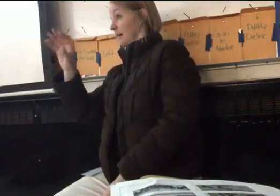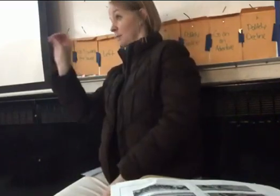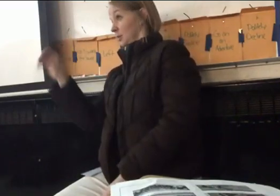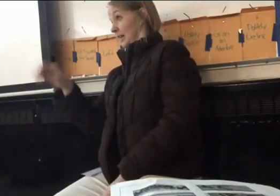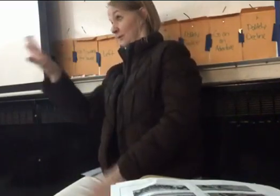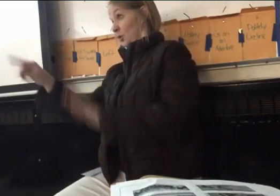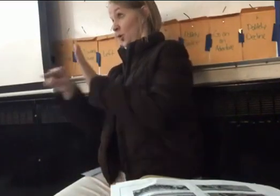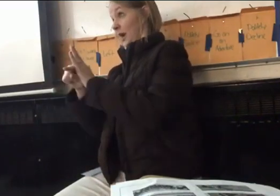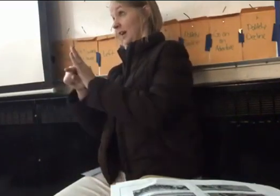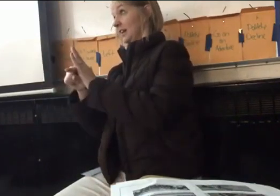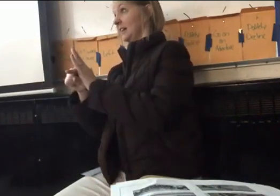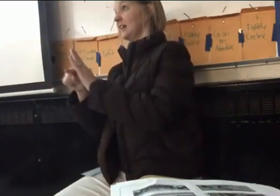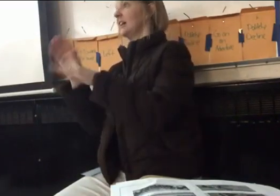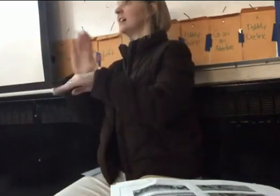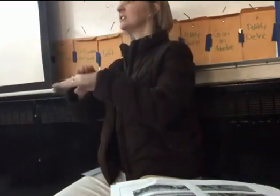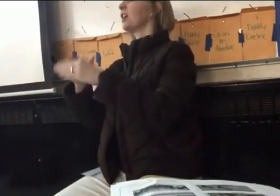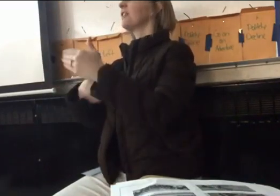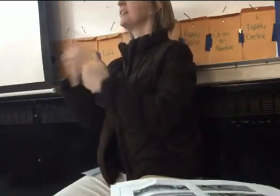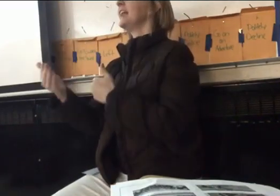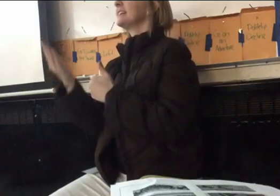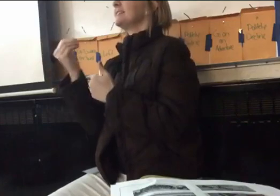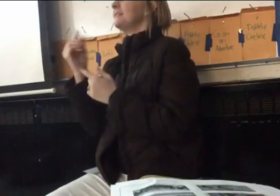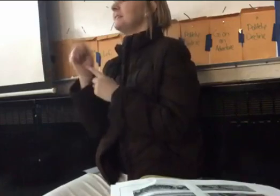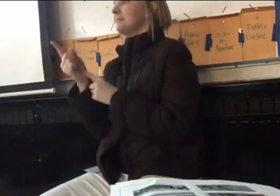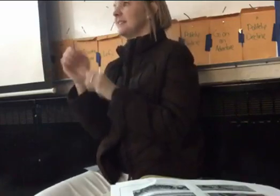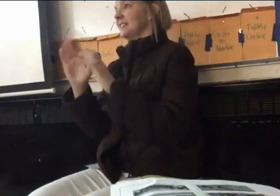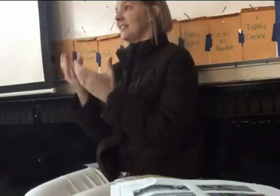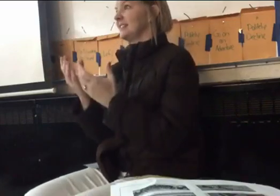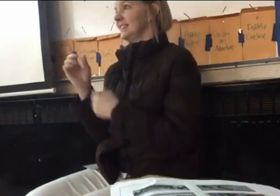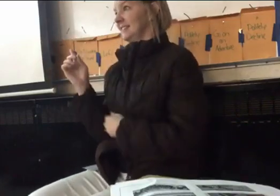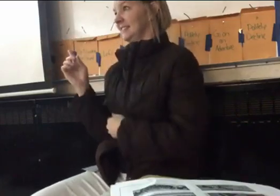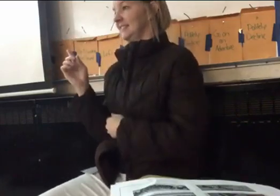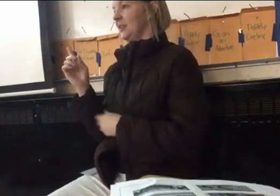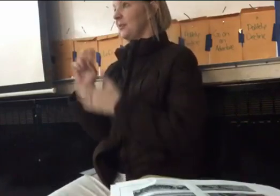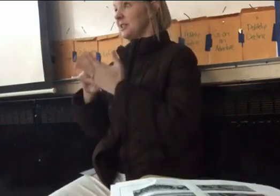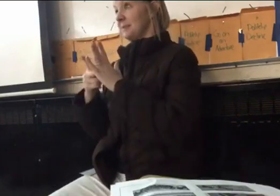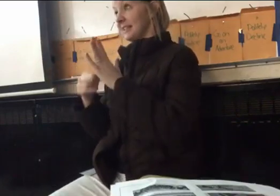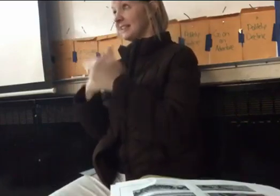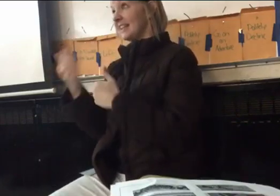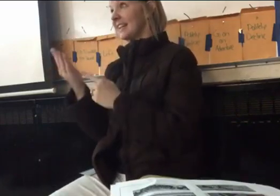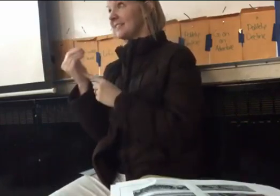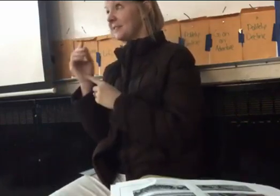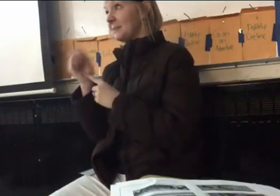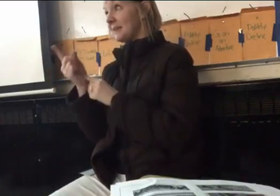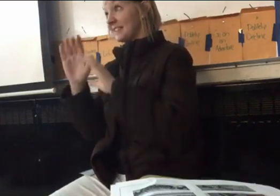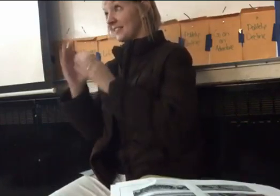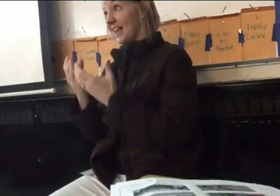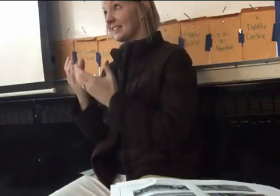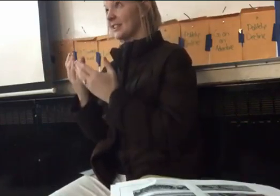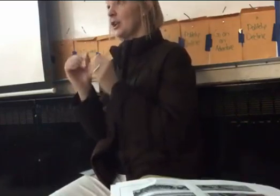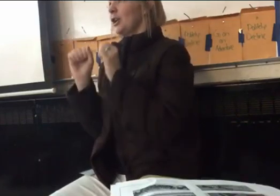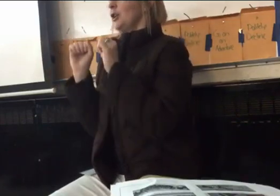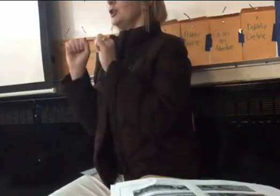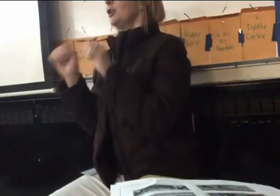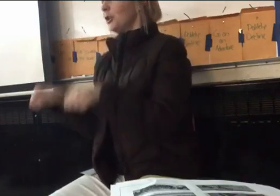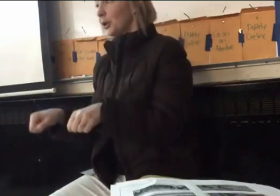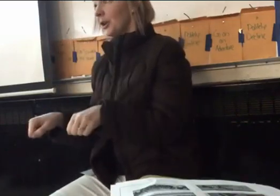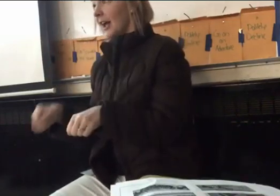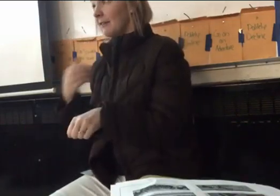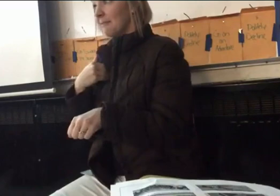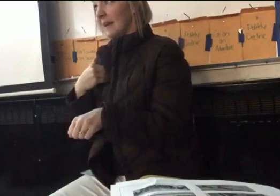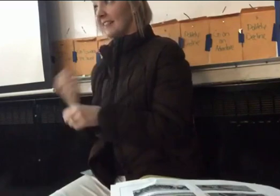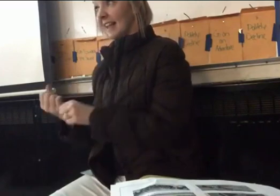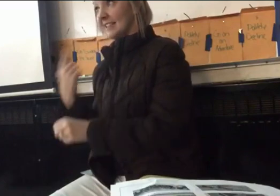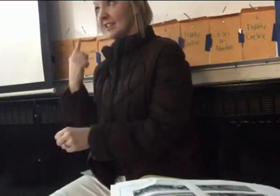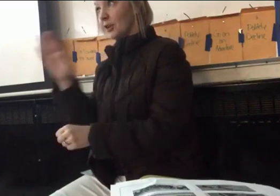grade, is on the next 15 minutes of class. Which means the next 15 minutes of class could have been last year